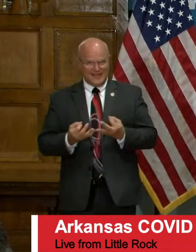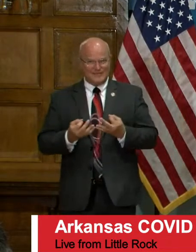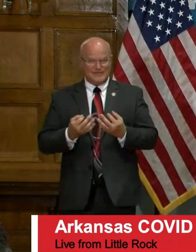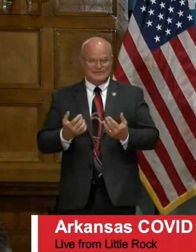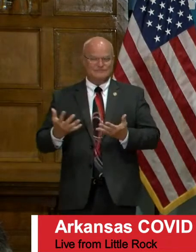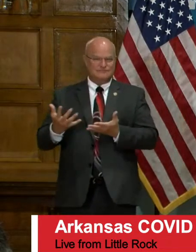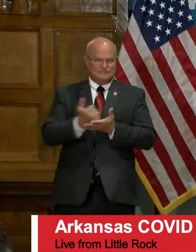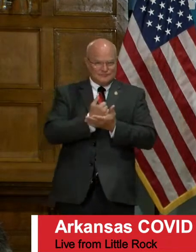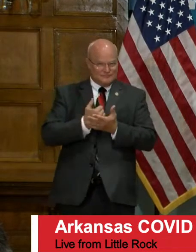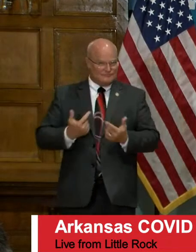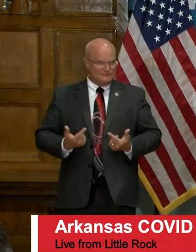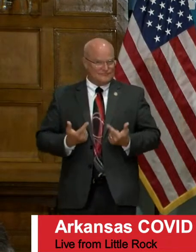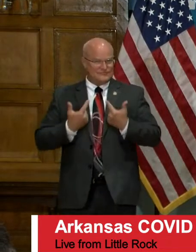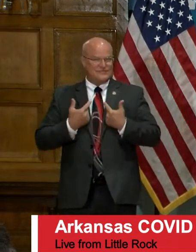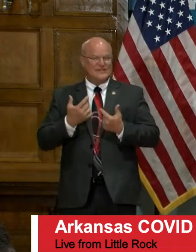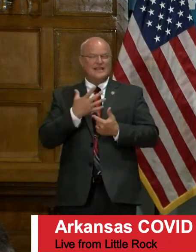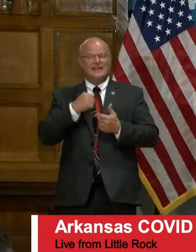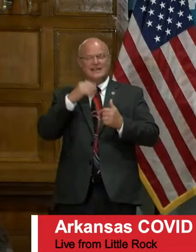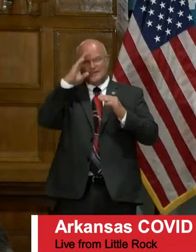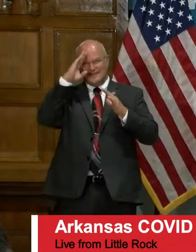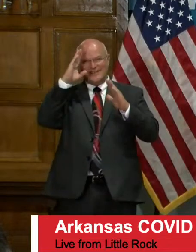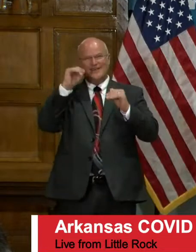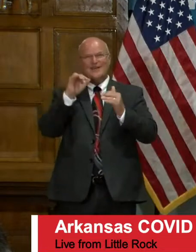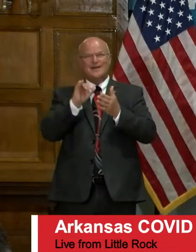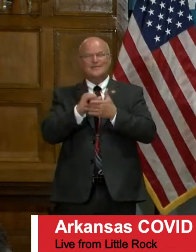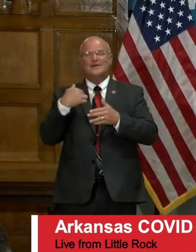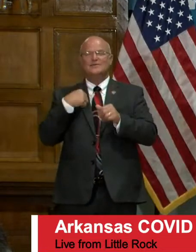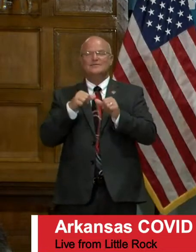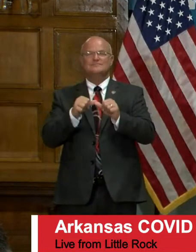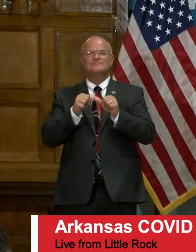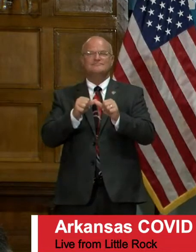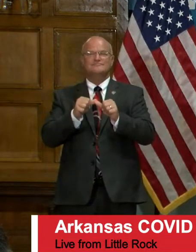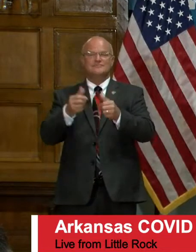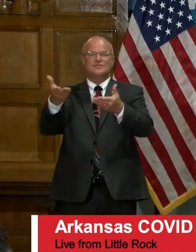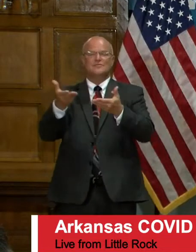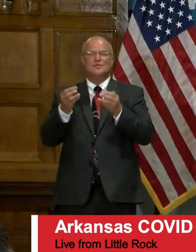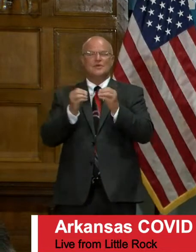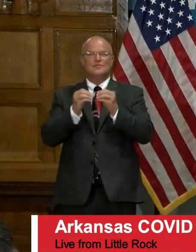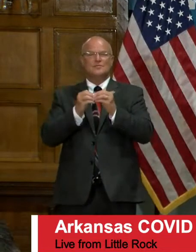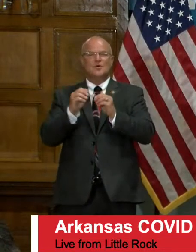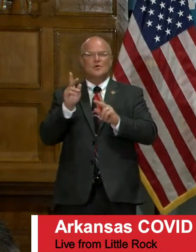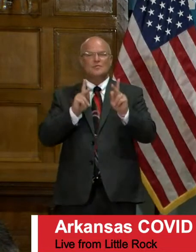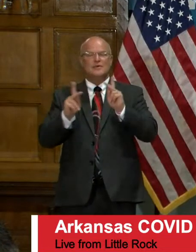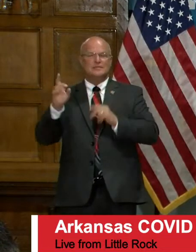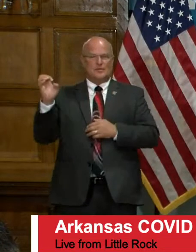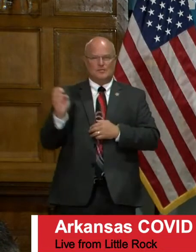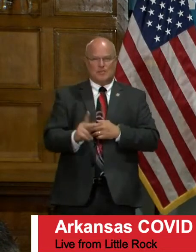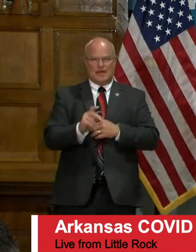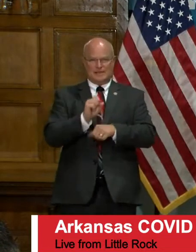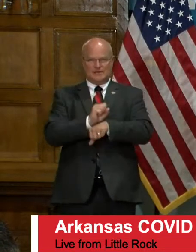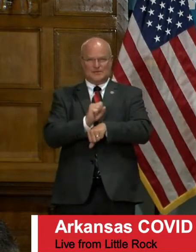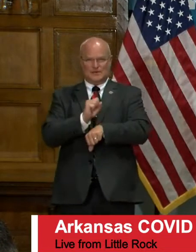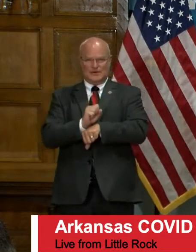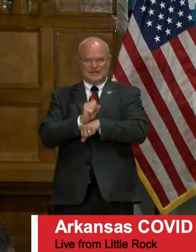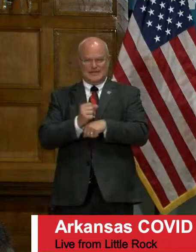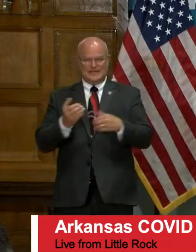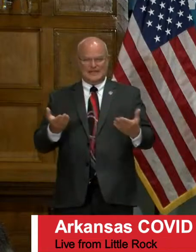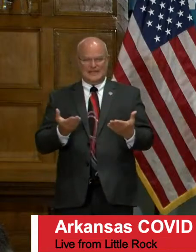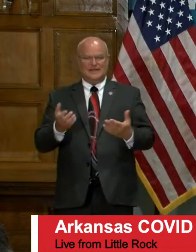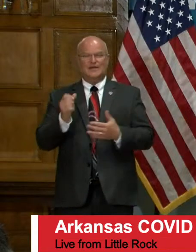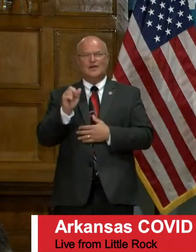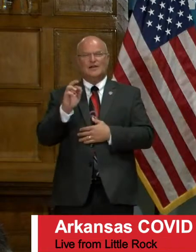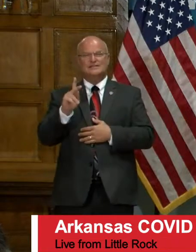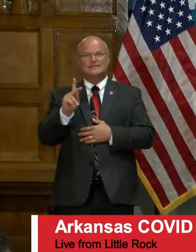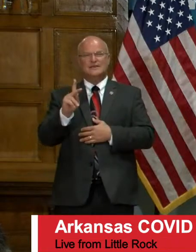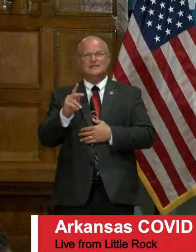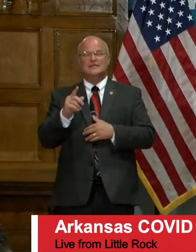their livelihood, and we hope that we can continue to bring more Arkansans back to work. Now, if we go